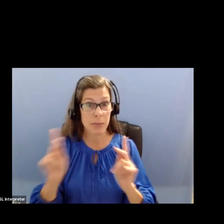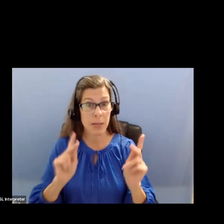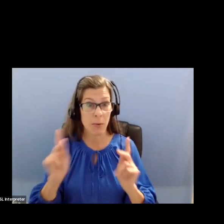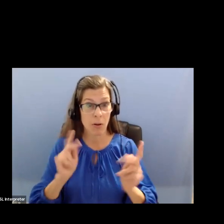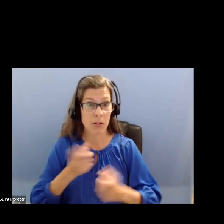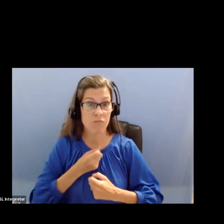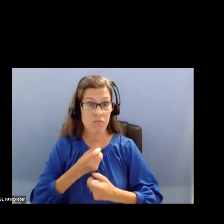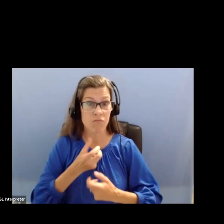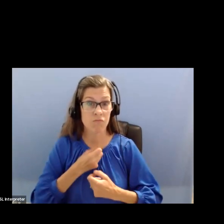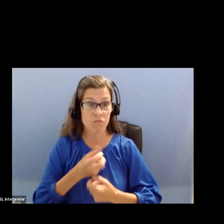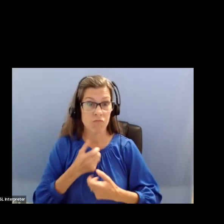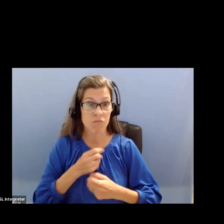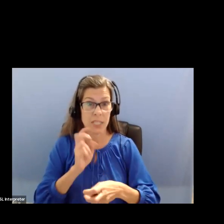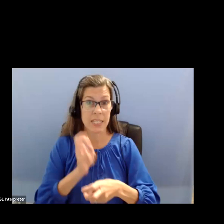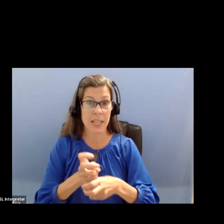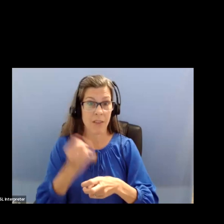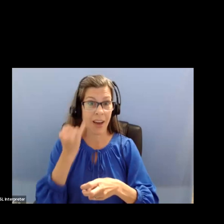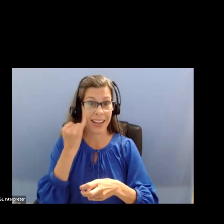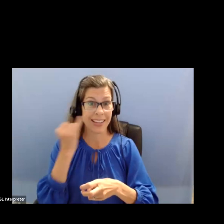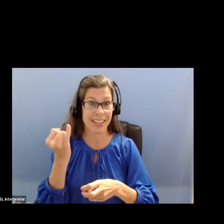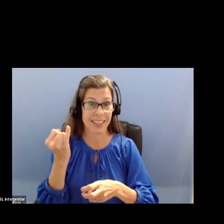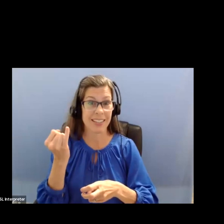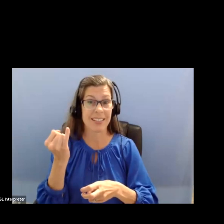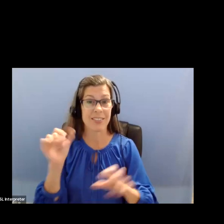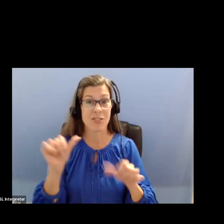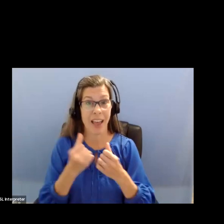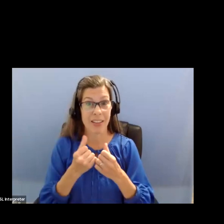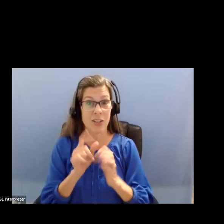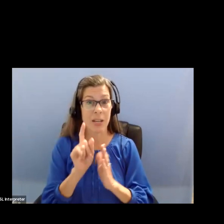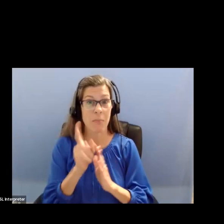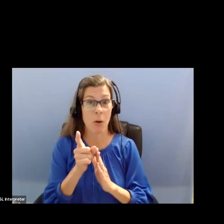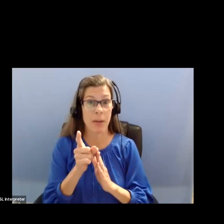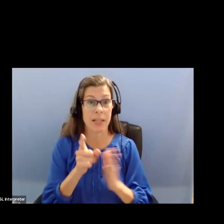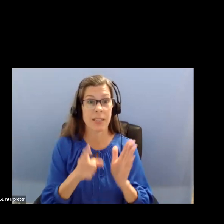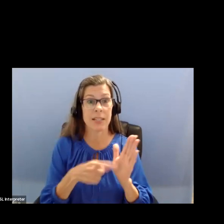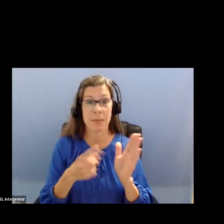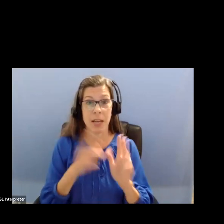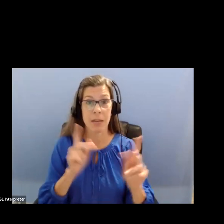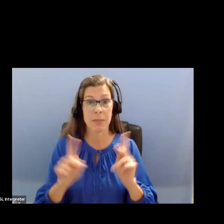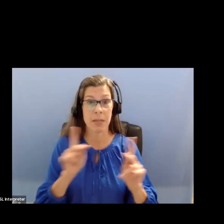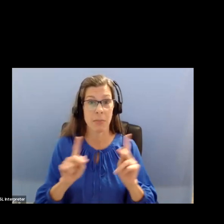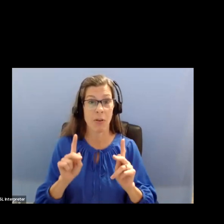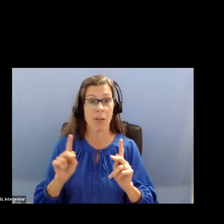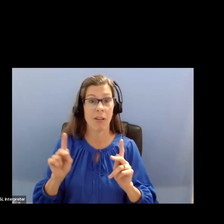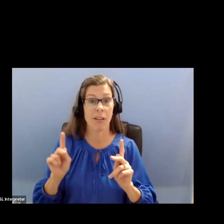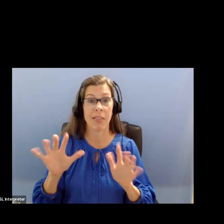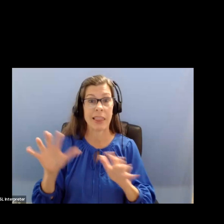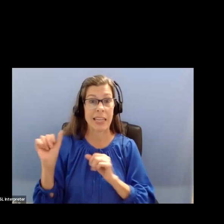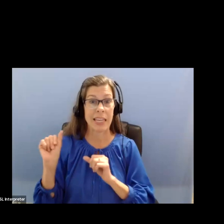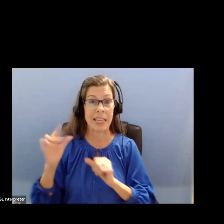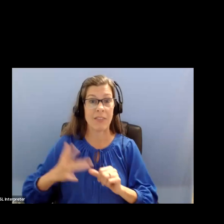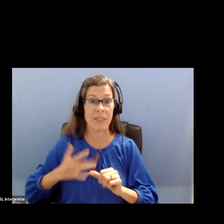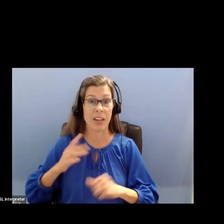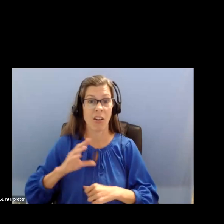can sometimes be moments where people walk away feeling impacted. Oh, and I forgot to mention Dr. Stone's idea of ending the meeting